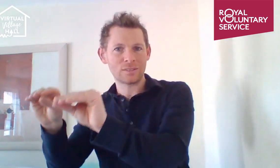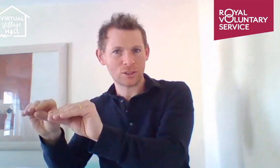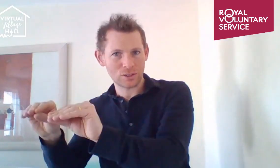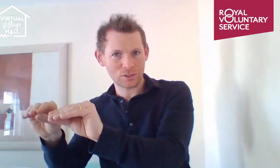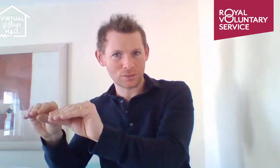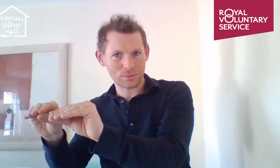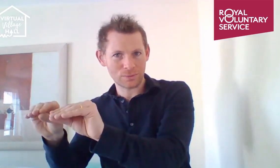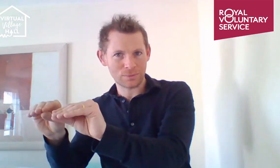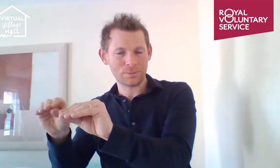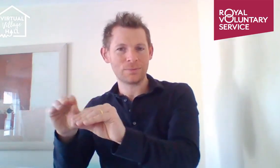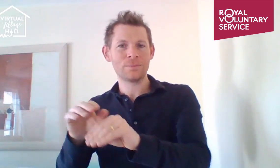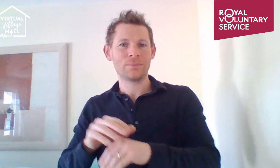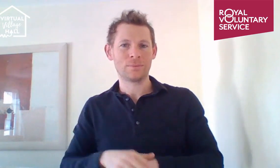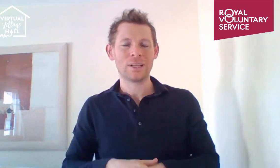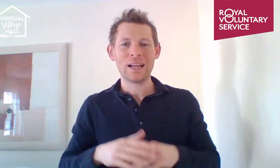transfer.